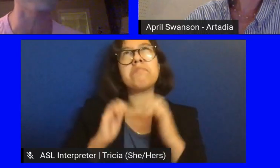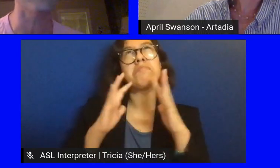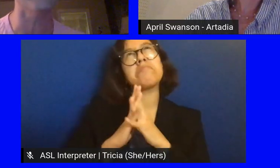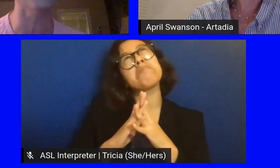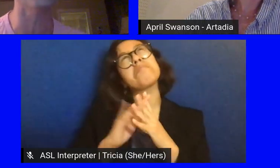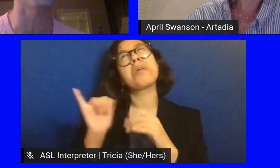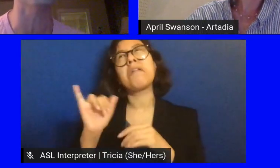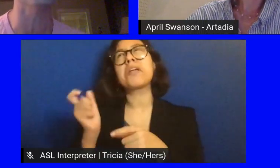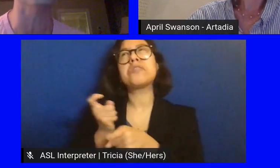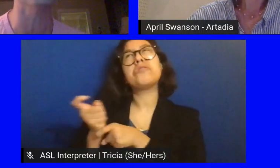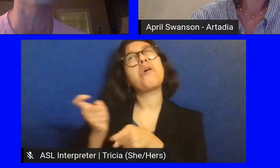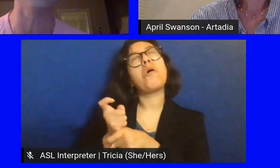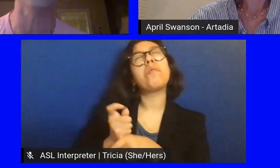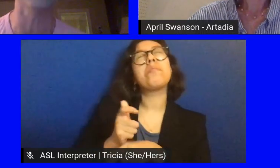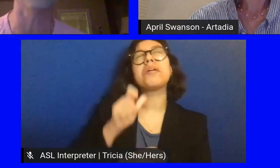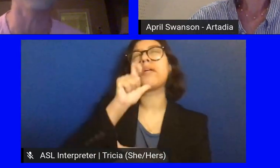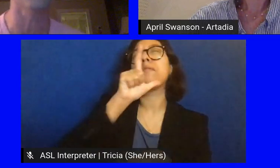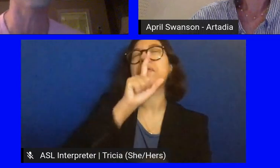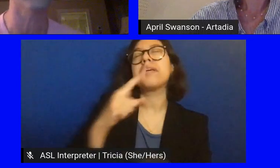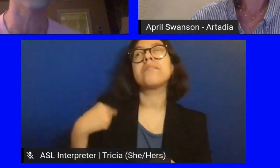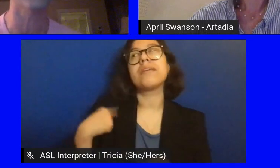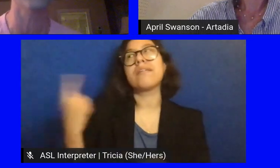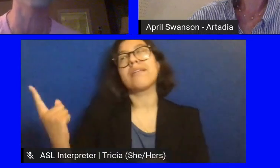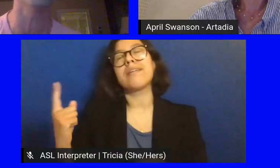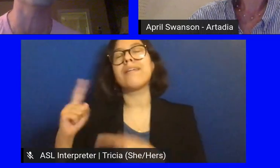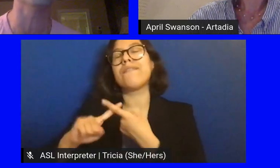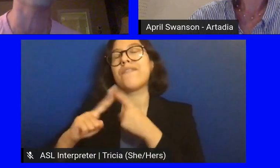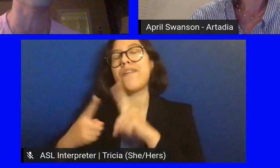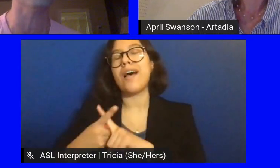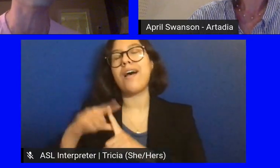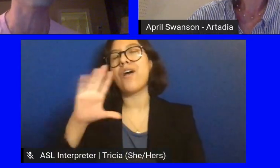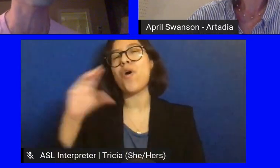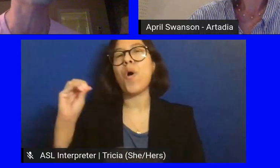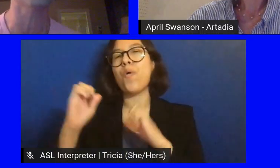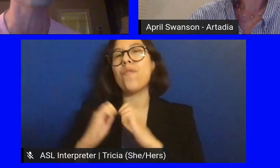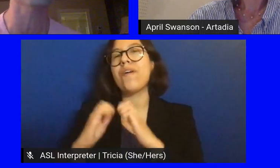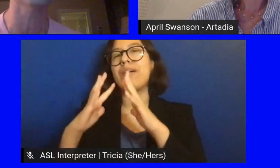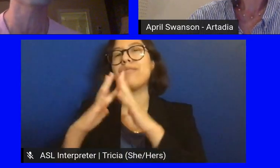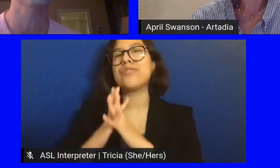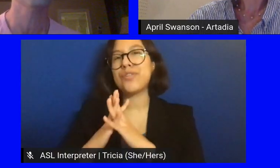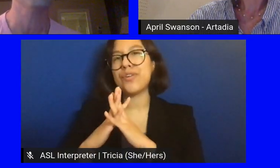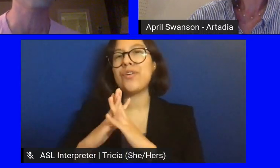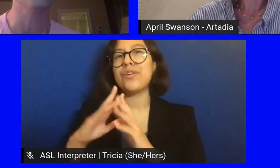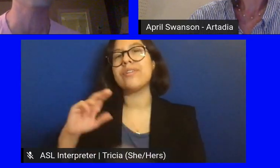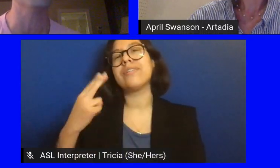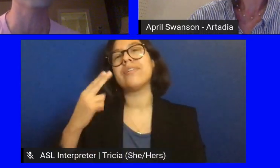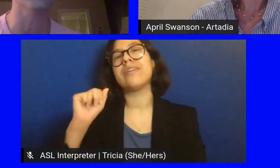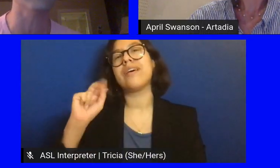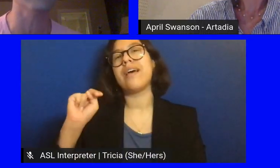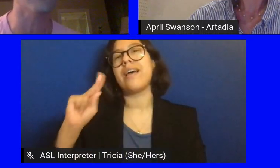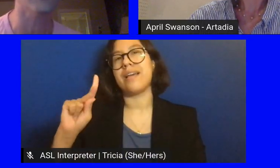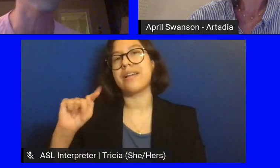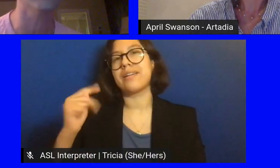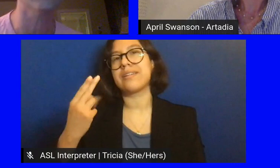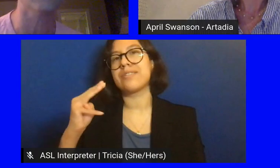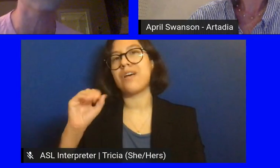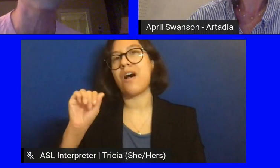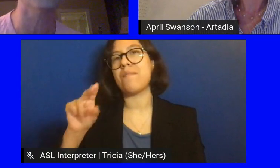between my friend and co-founder, one of the co-founders, Hank Willis Thomas, and I, when we started